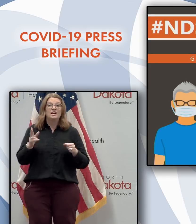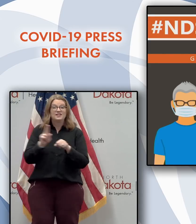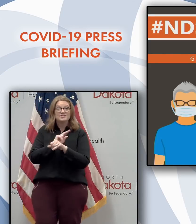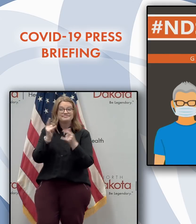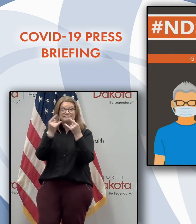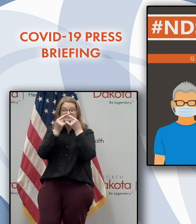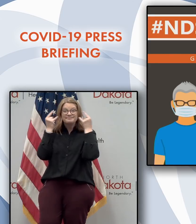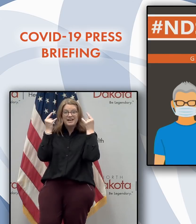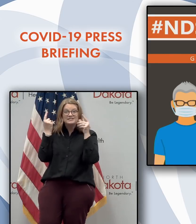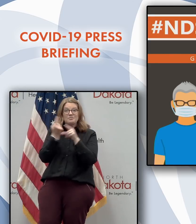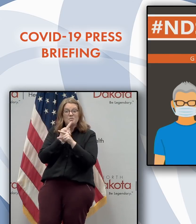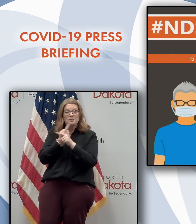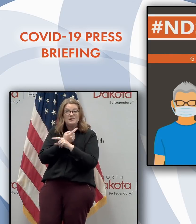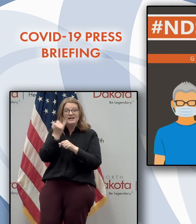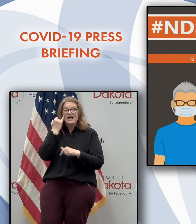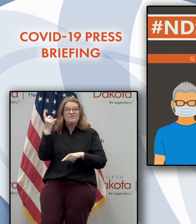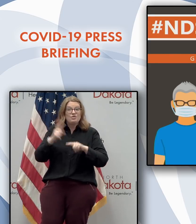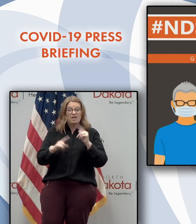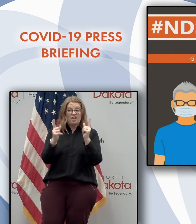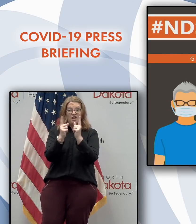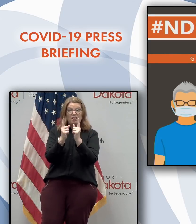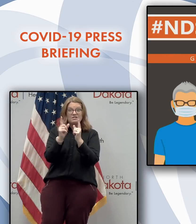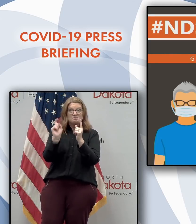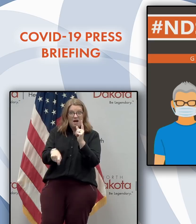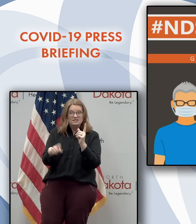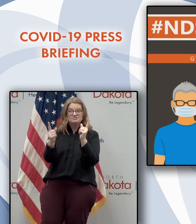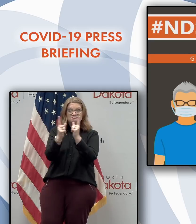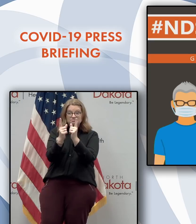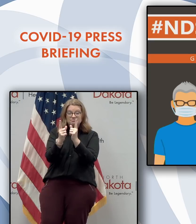wearing masks when you can't socially distance. And then of course,